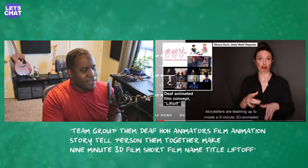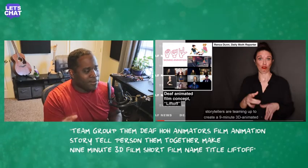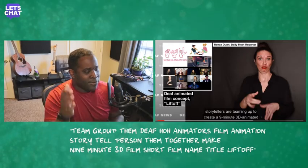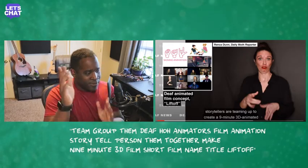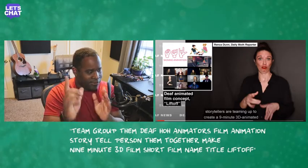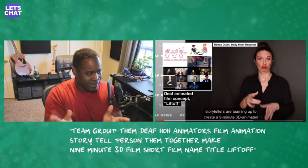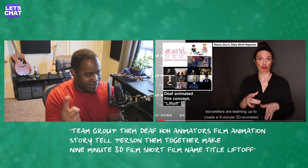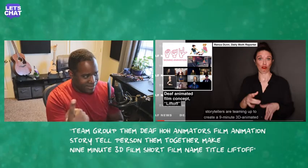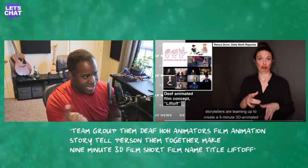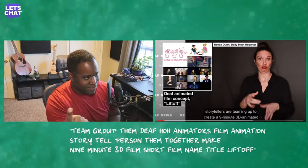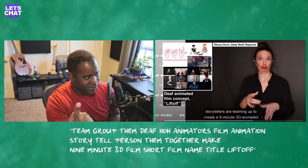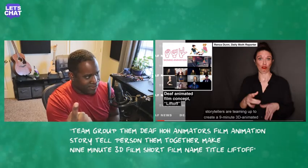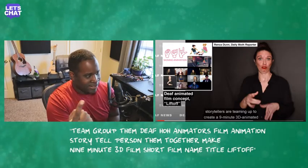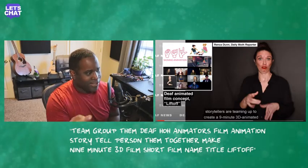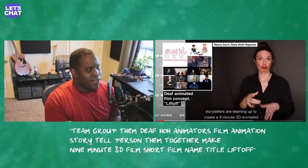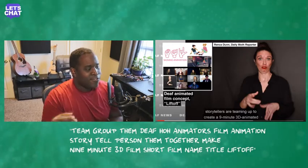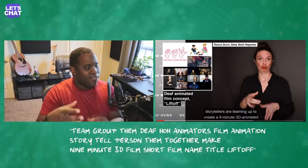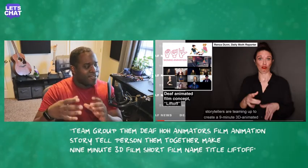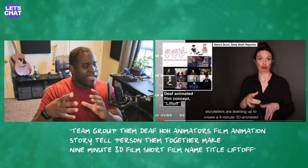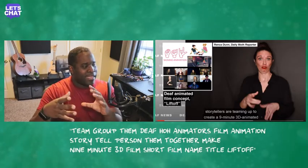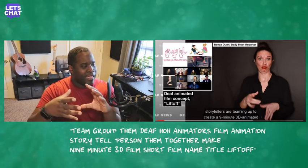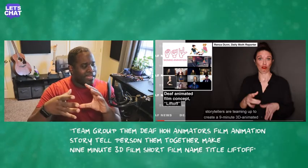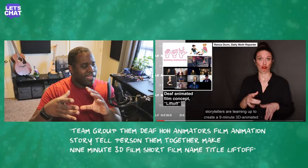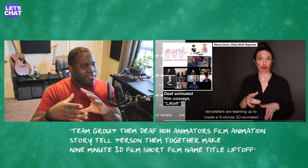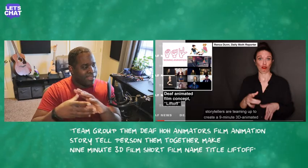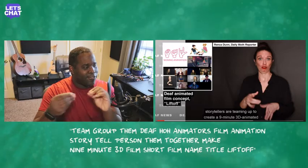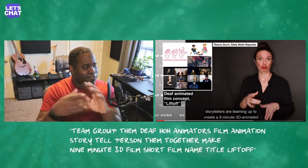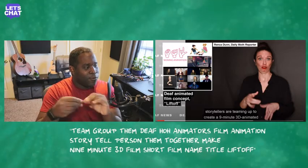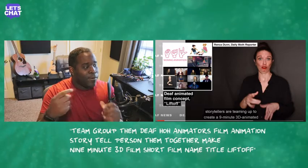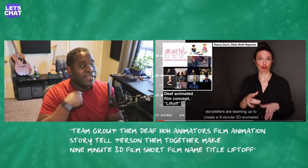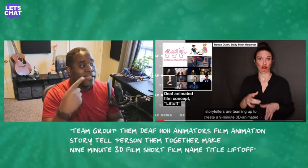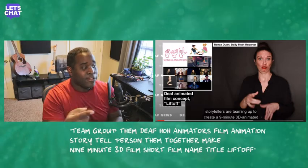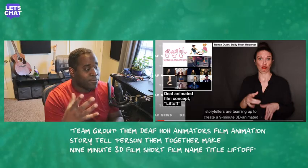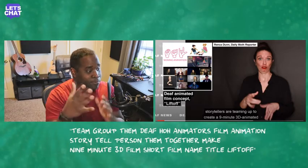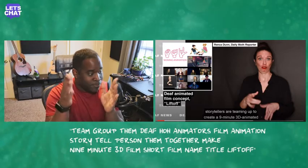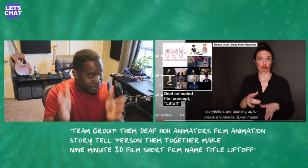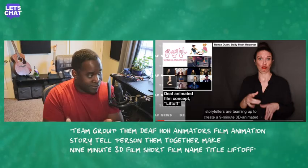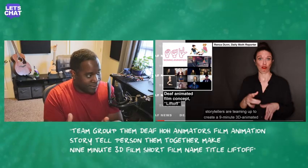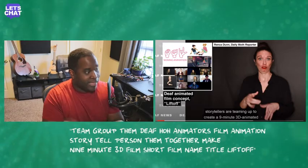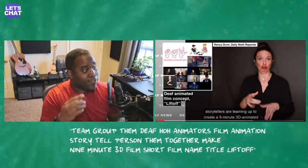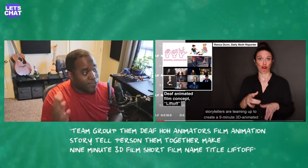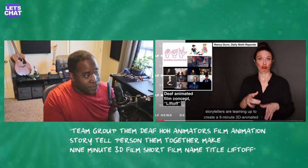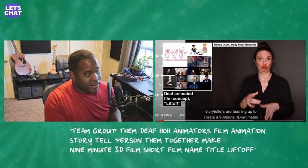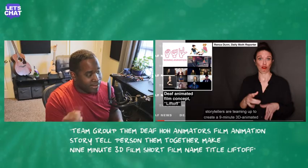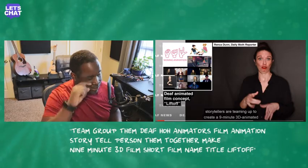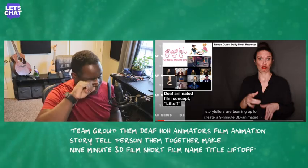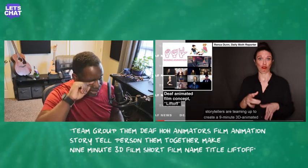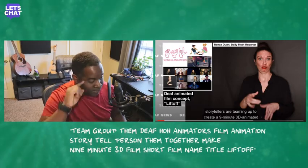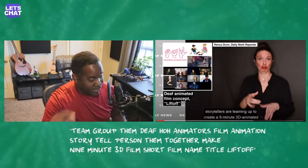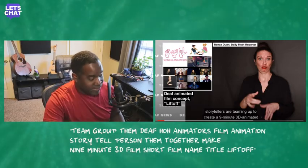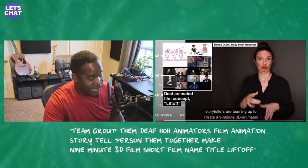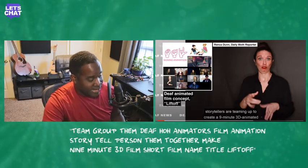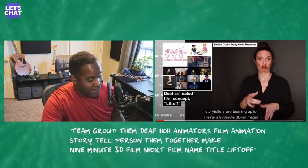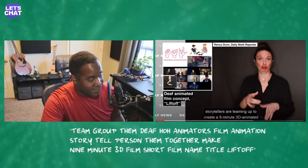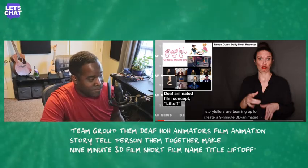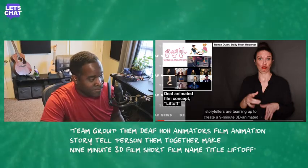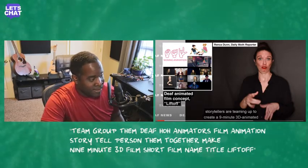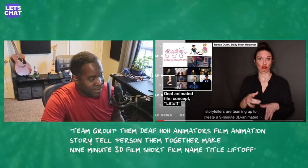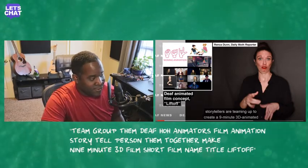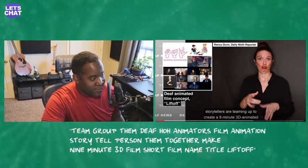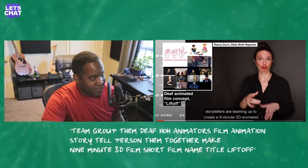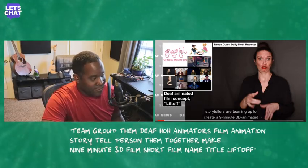story tell a person, like a person. She's saying like it's a storyteller person, like storyteller. That's what the sign